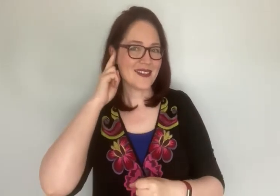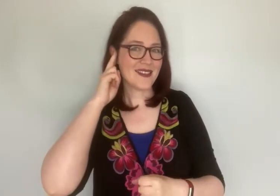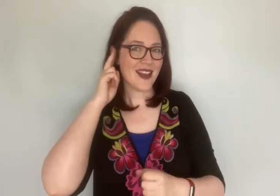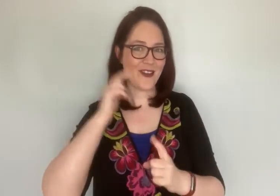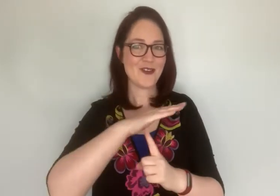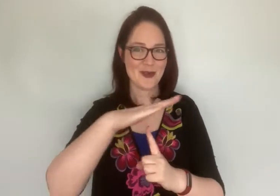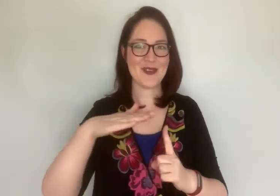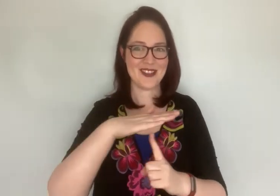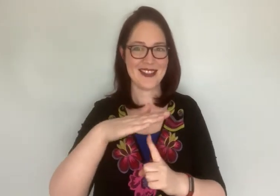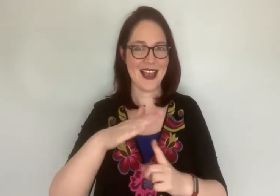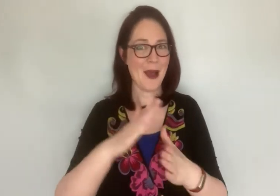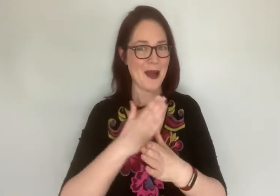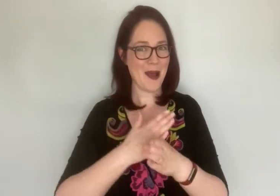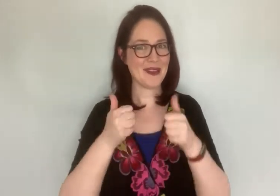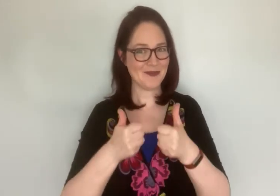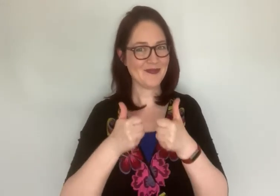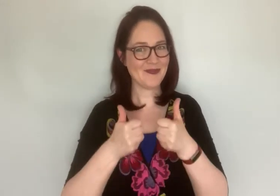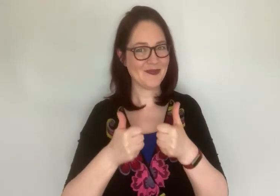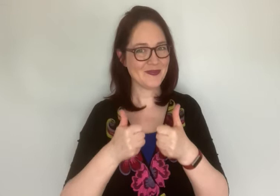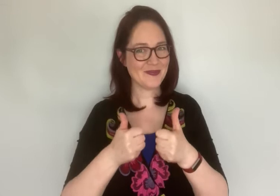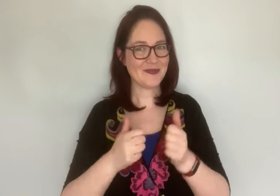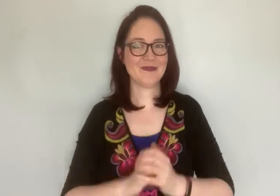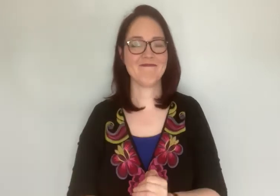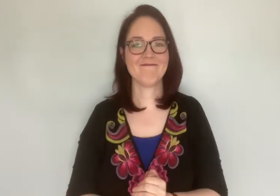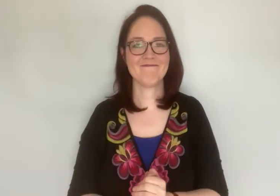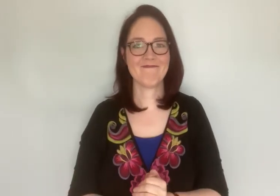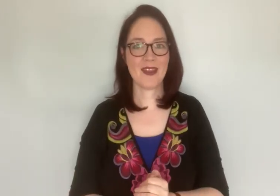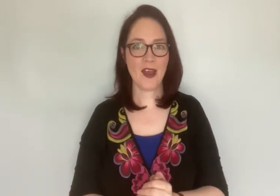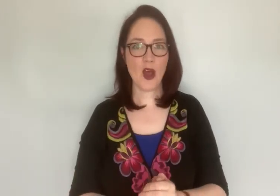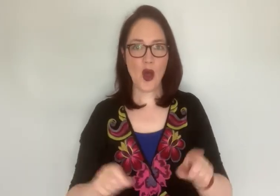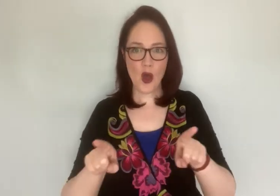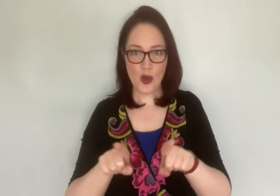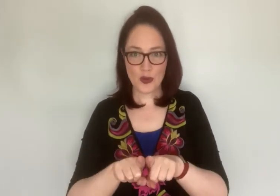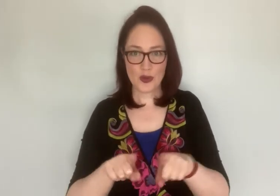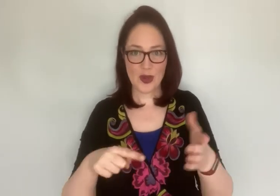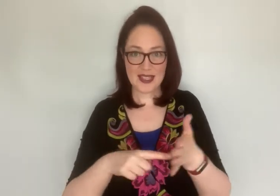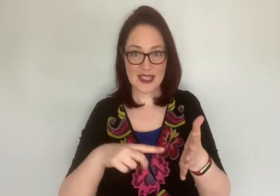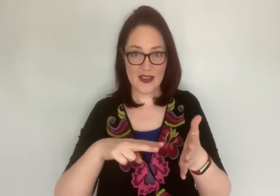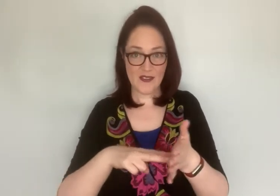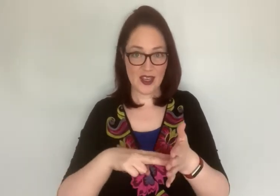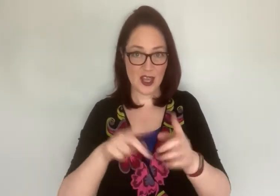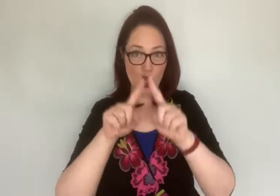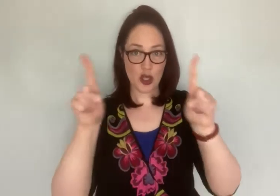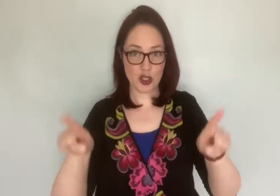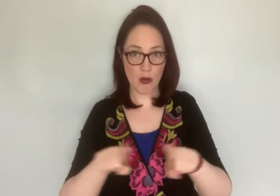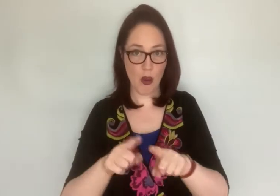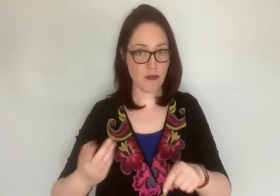community. So I'm really happy about that. Also, the show was incredibly busy, but I